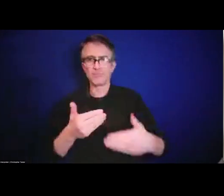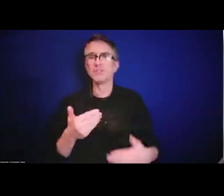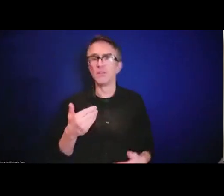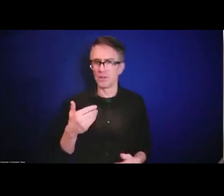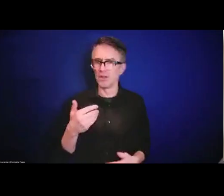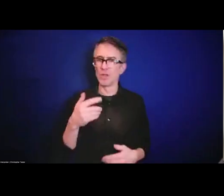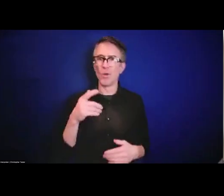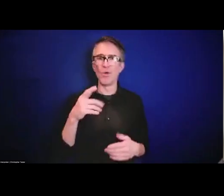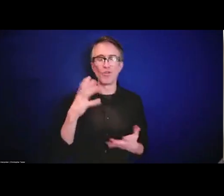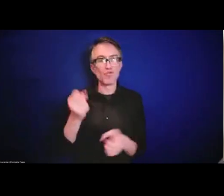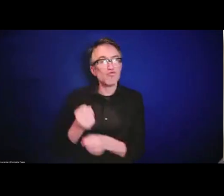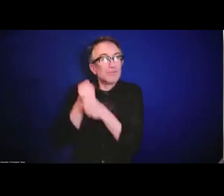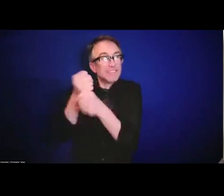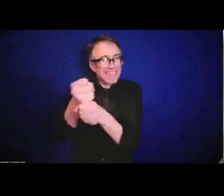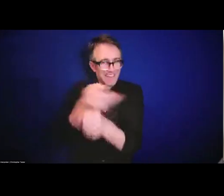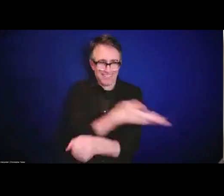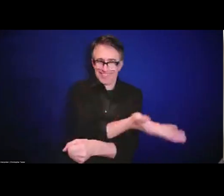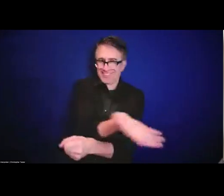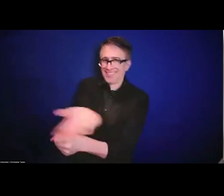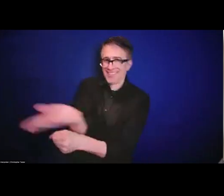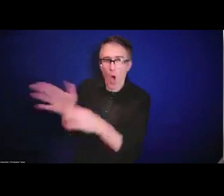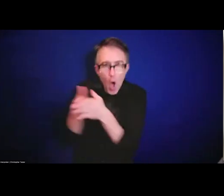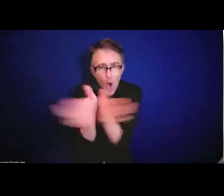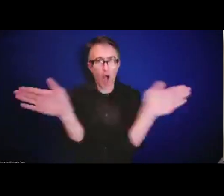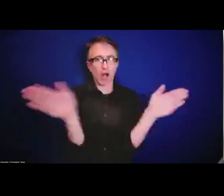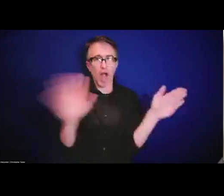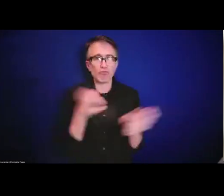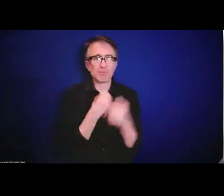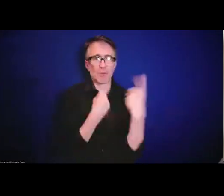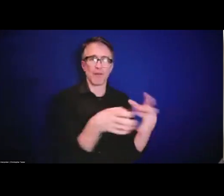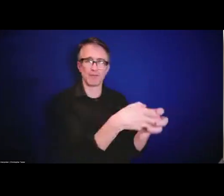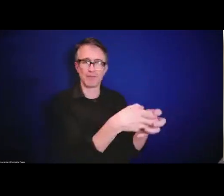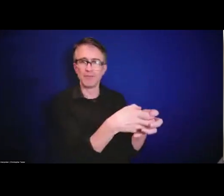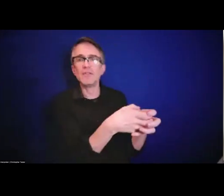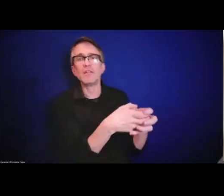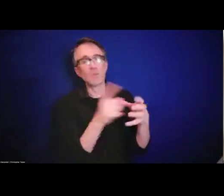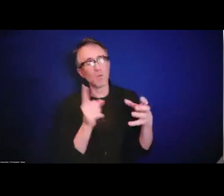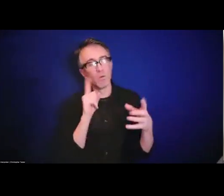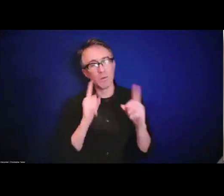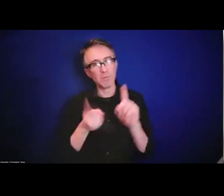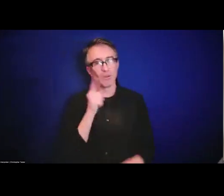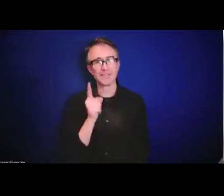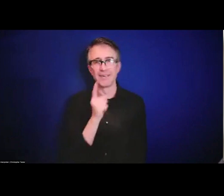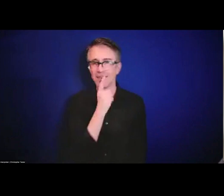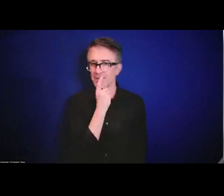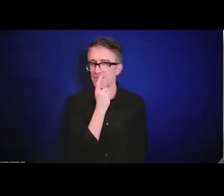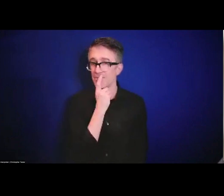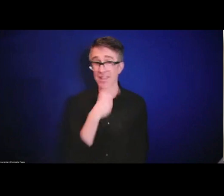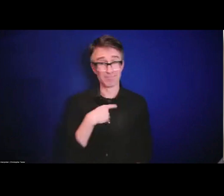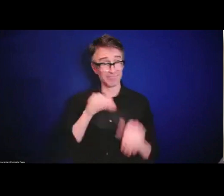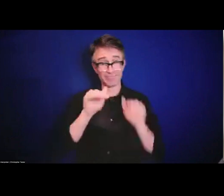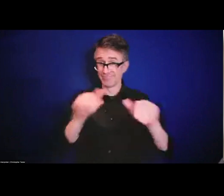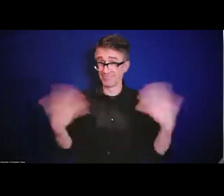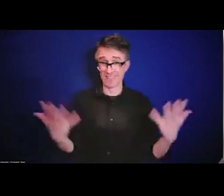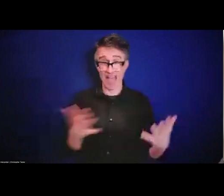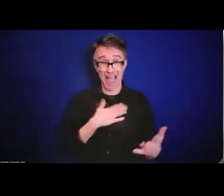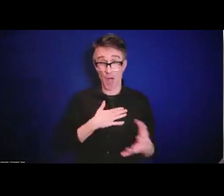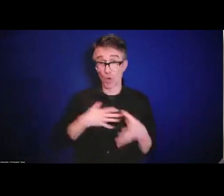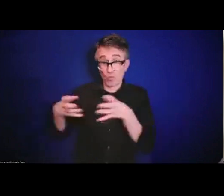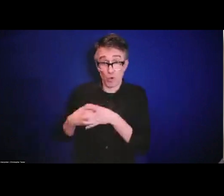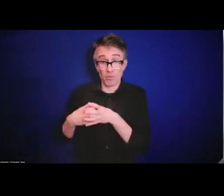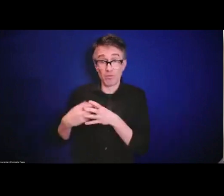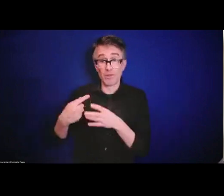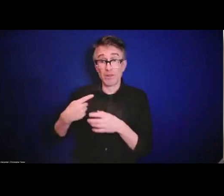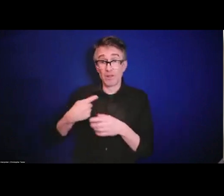I want to flag also that, again, the collaborative is also working on AI and citizen data. We just started a research